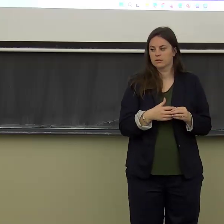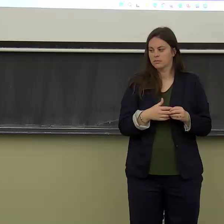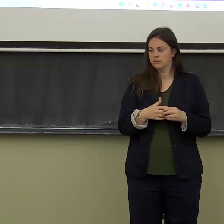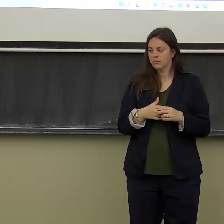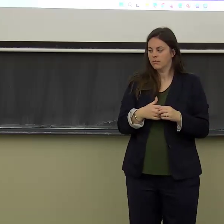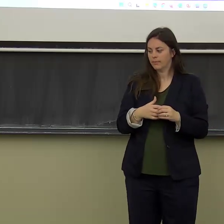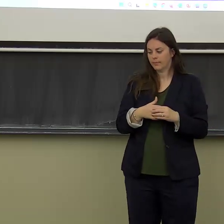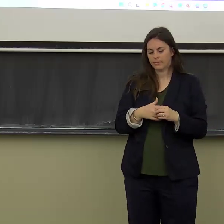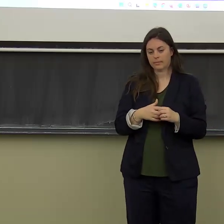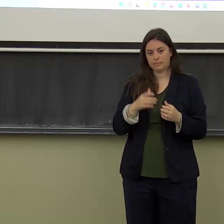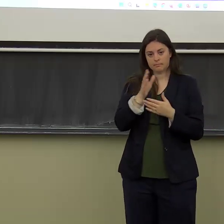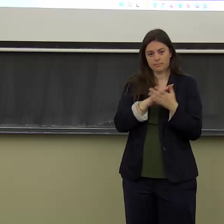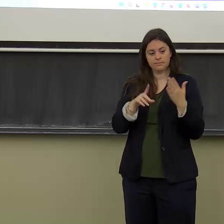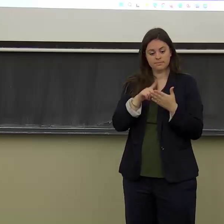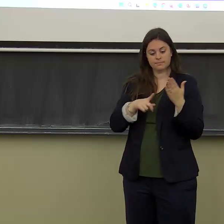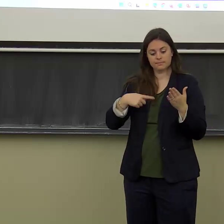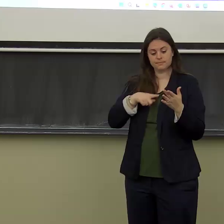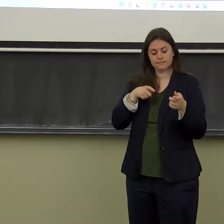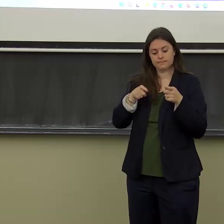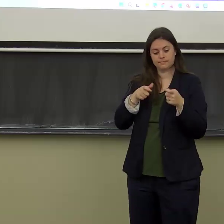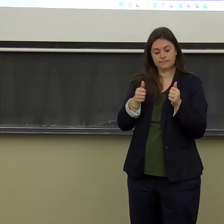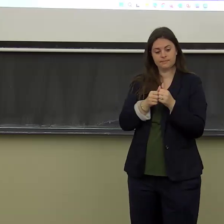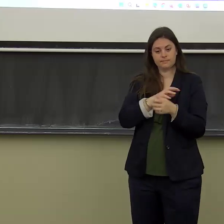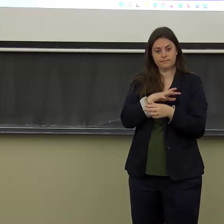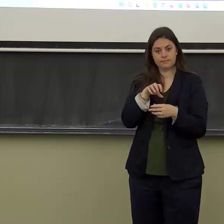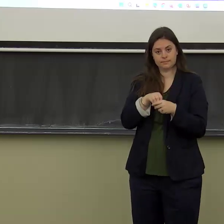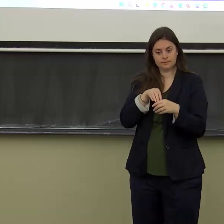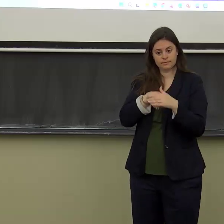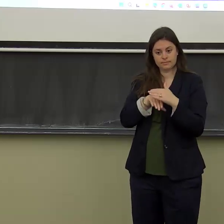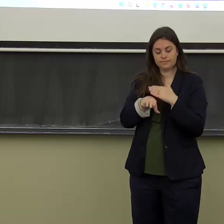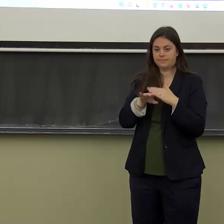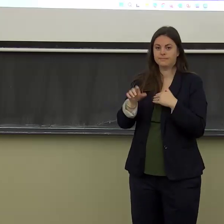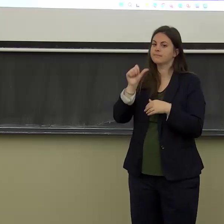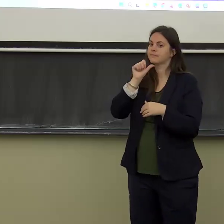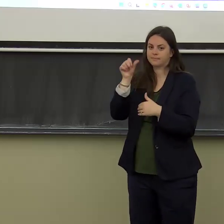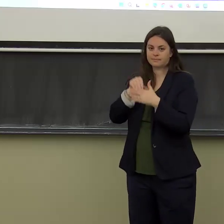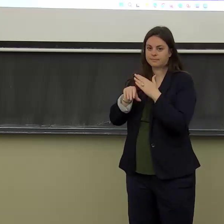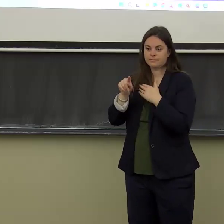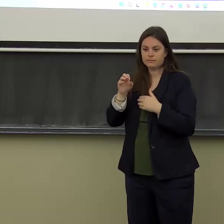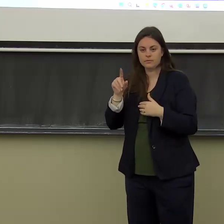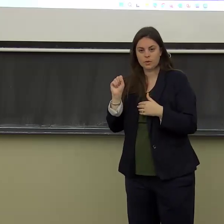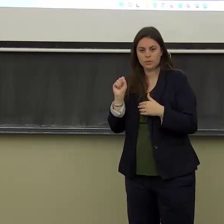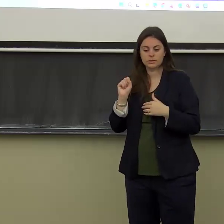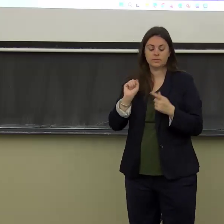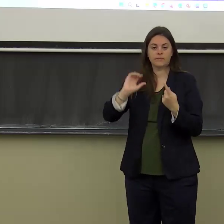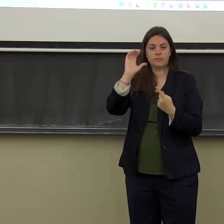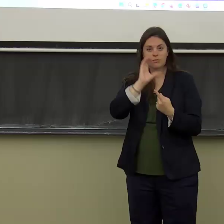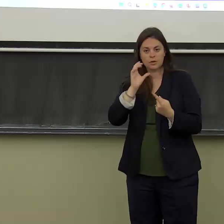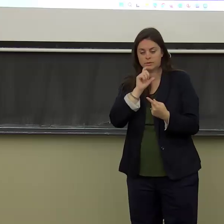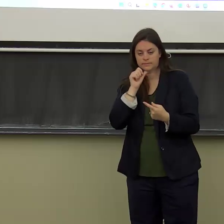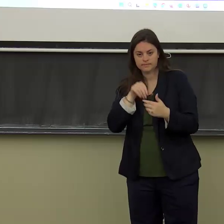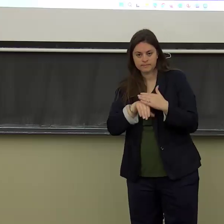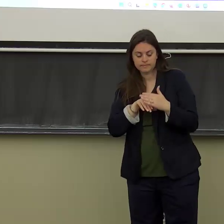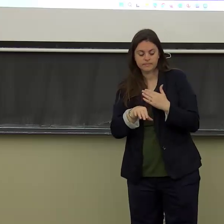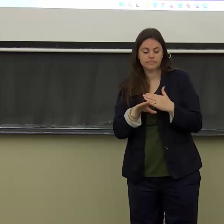dealing with in accessibility is inaccessible tools, inaccessible browsers,